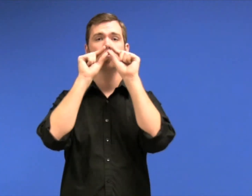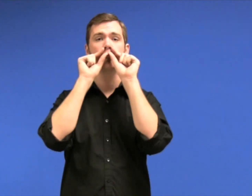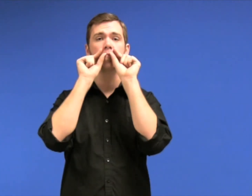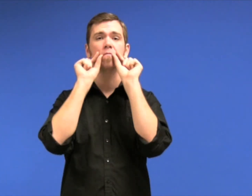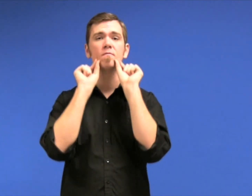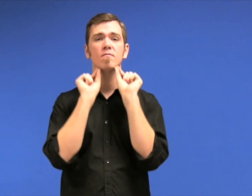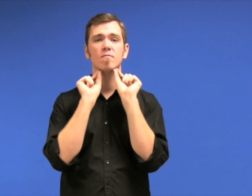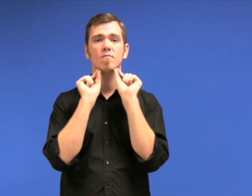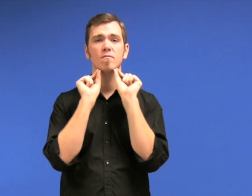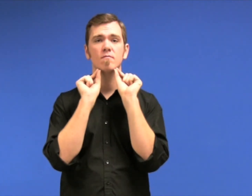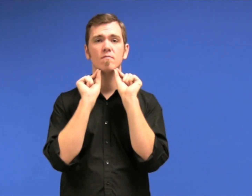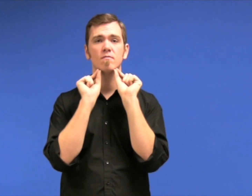mustache is.